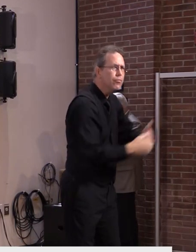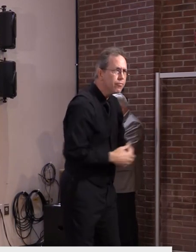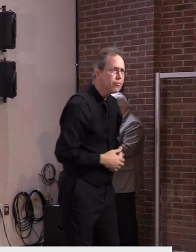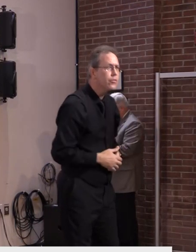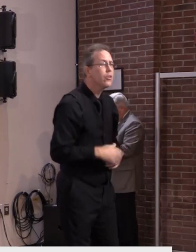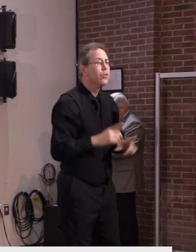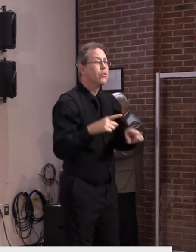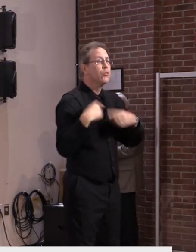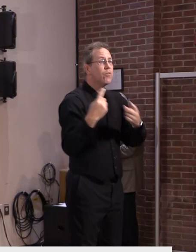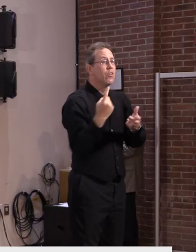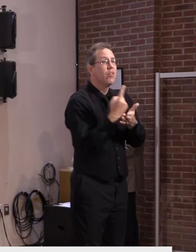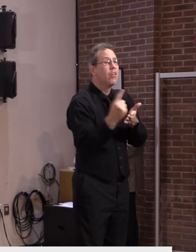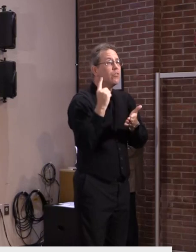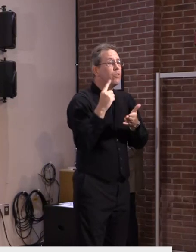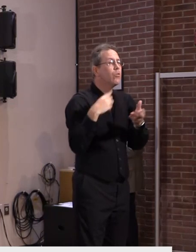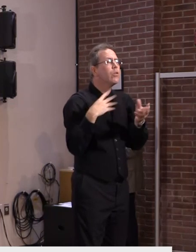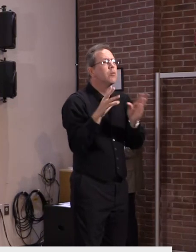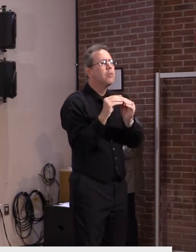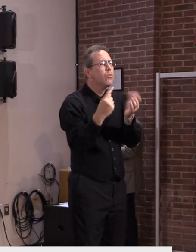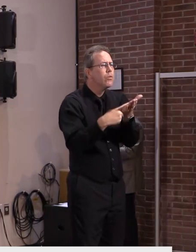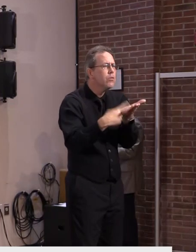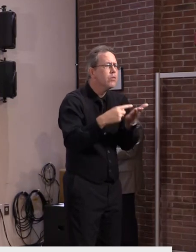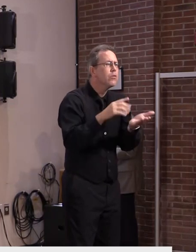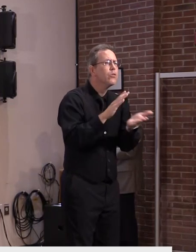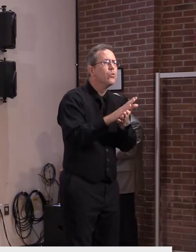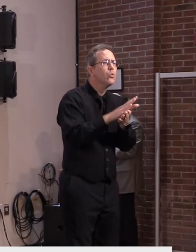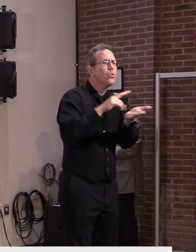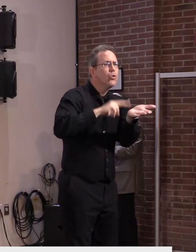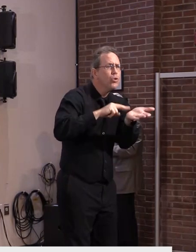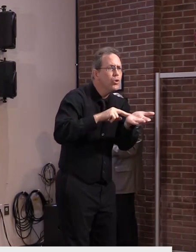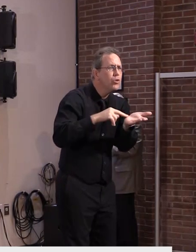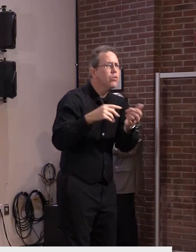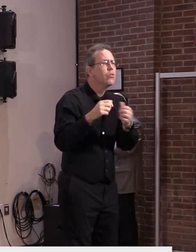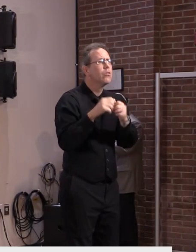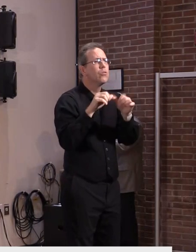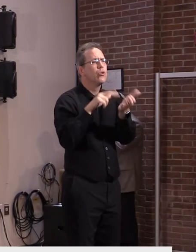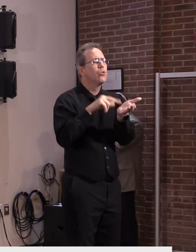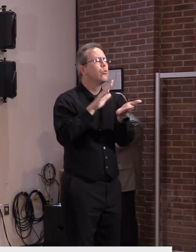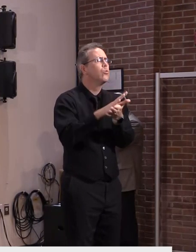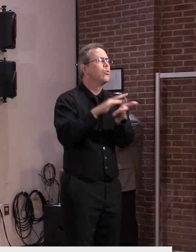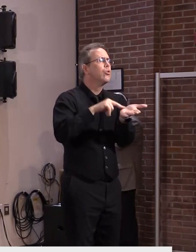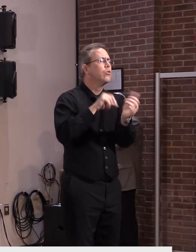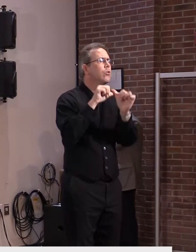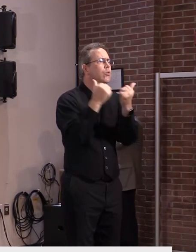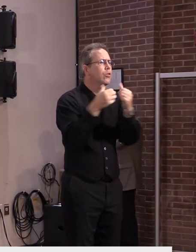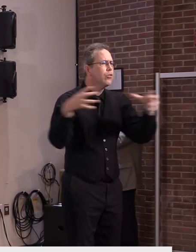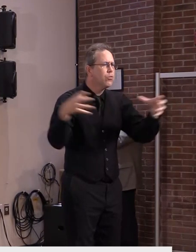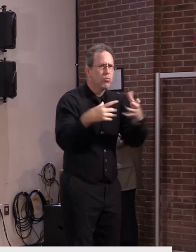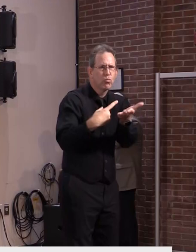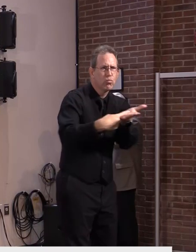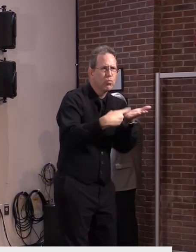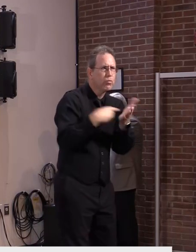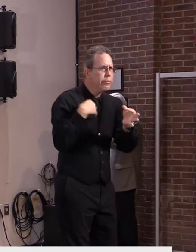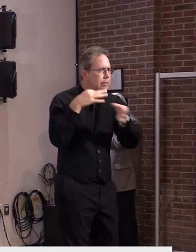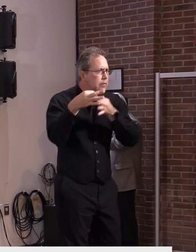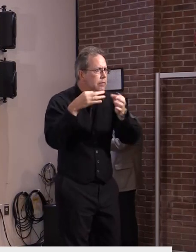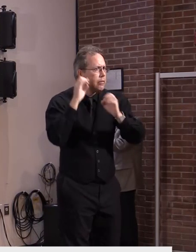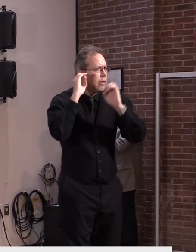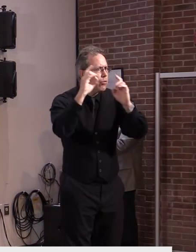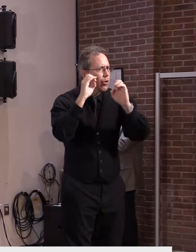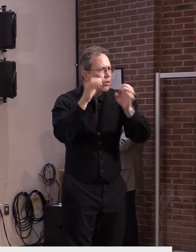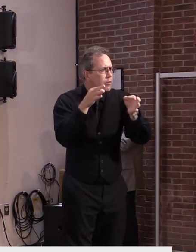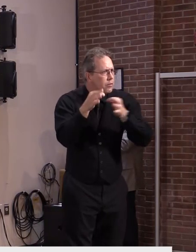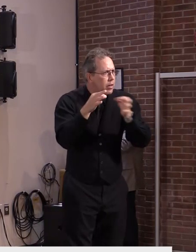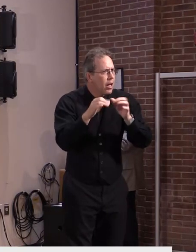Association last week, and it was one of the points they wanted me to emphasize that it will take some time to implement test to stay. Not all districts will be able to move forward as quickly